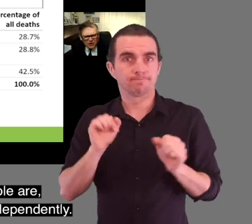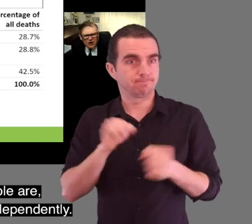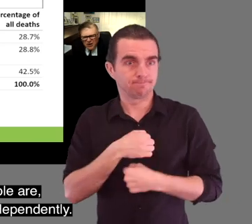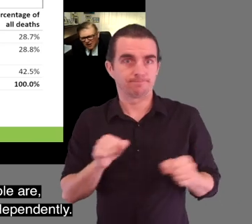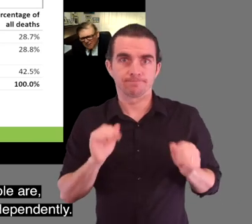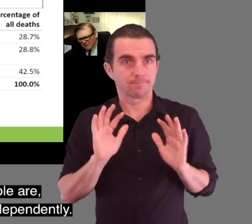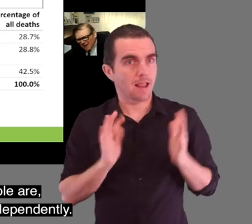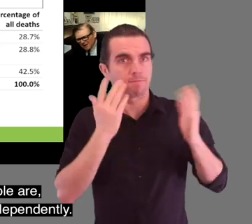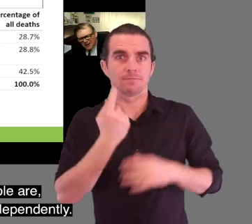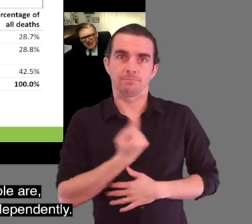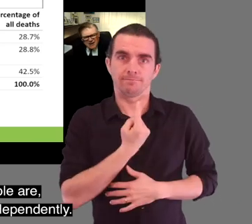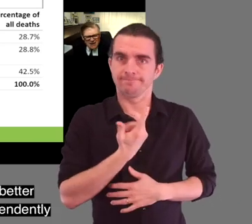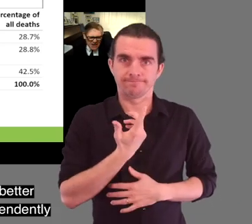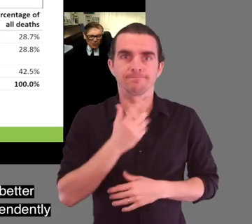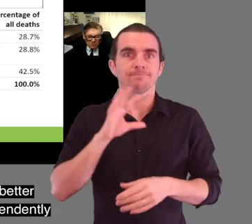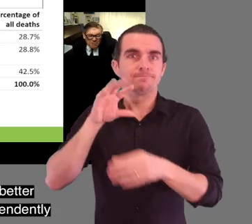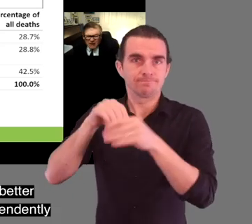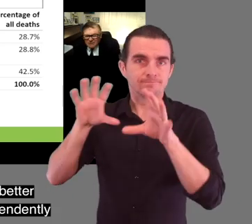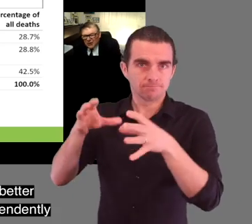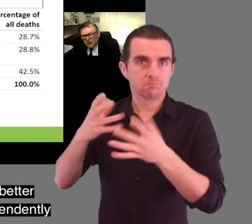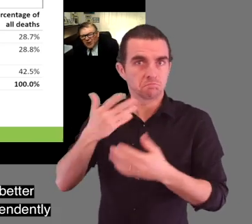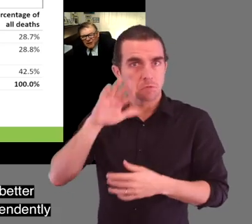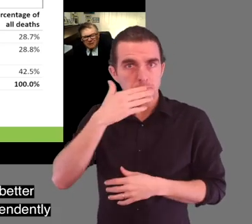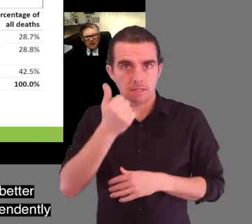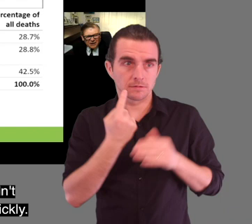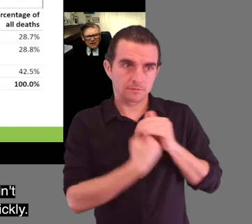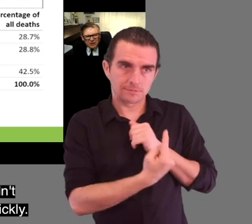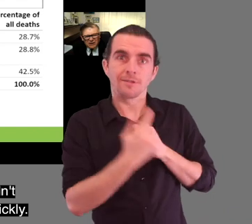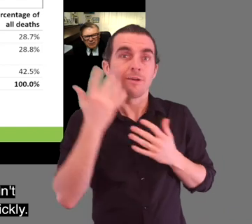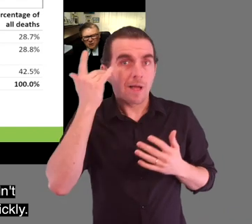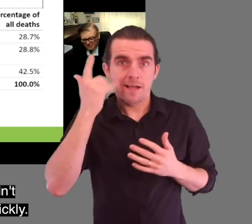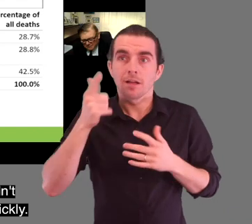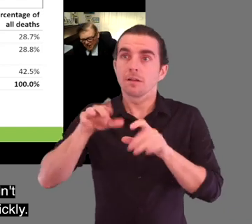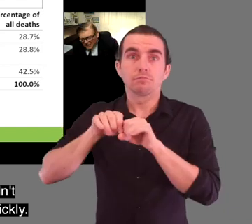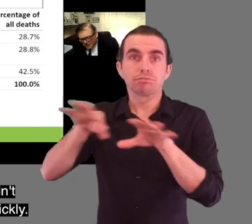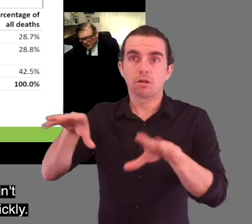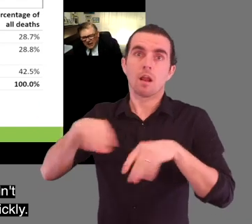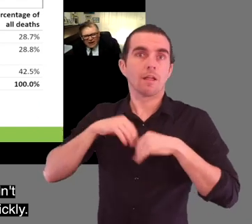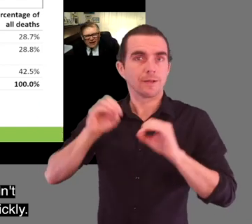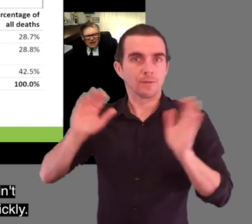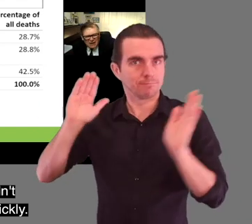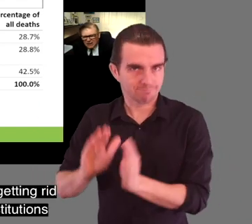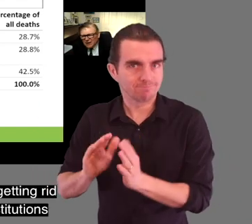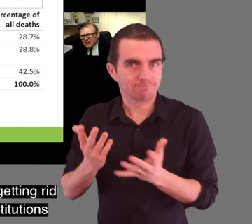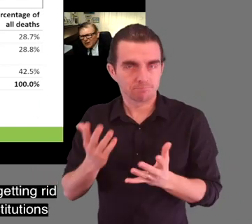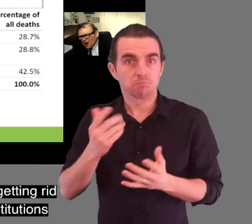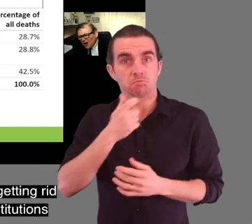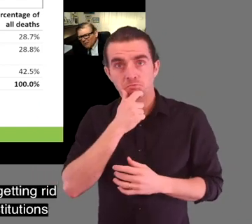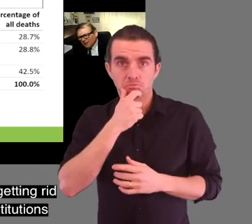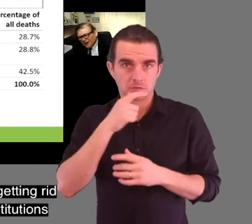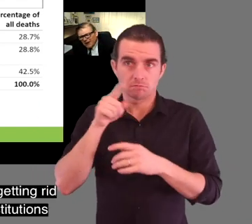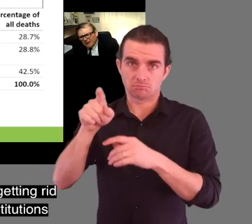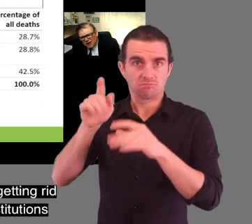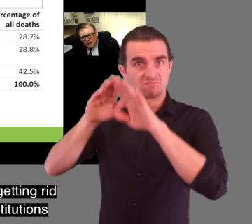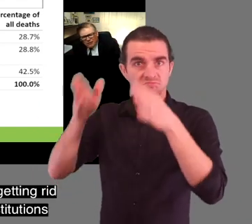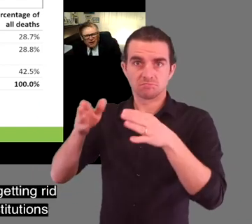can't live independently. It would have been better if they could live independently, because it wouldn't have spread so quickly. So this is a good argument